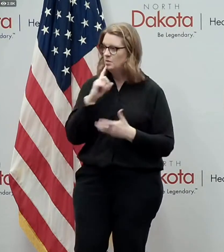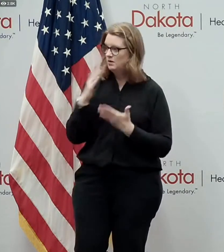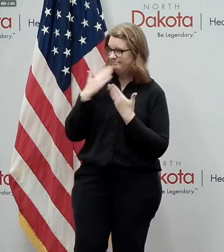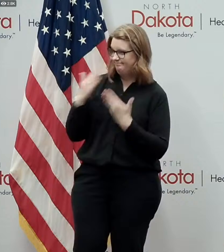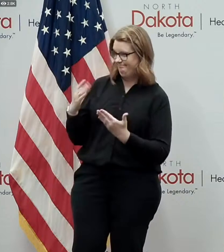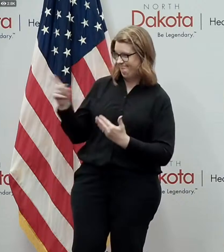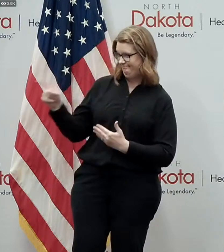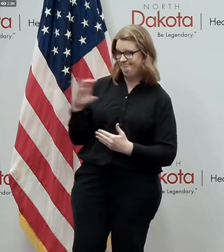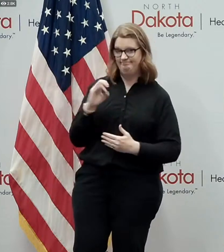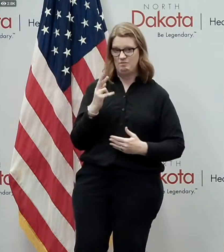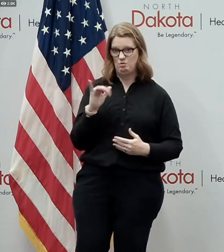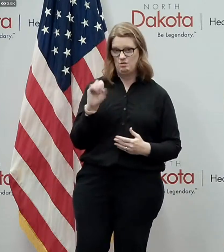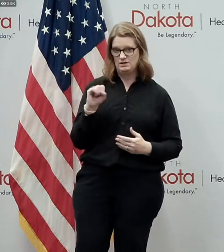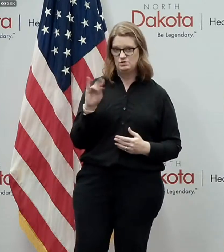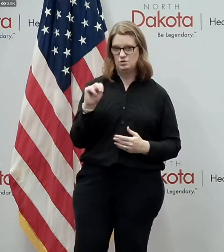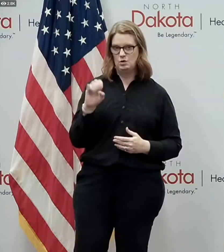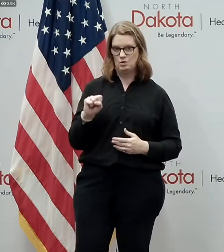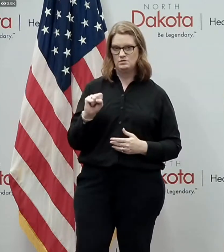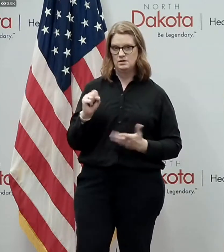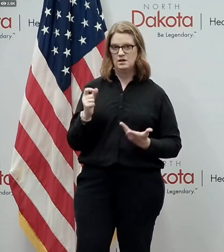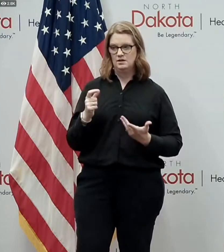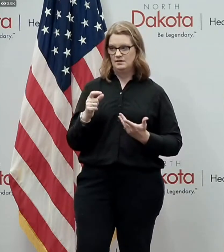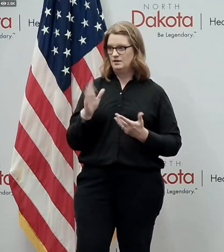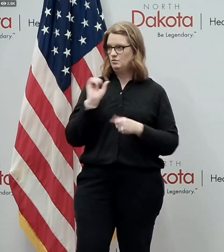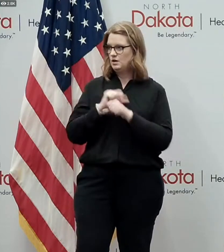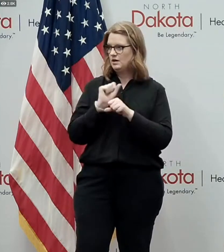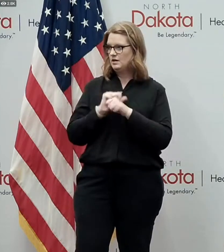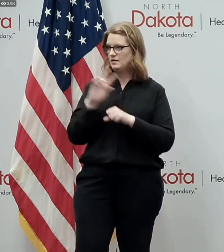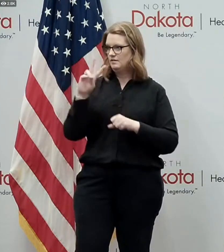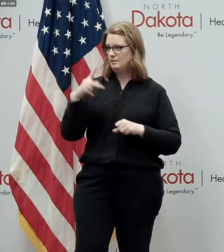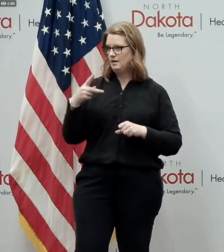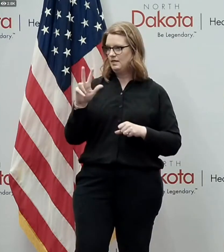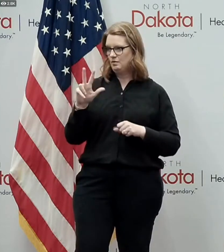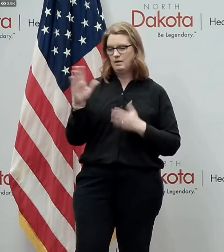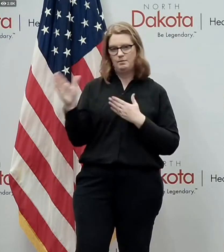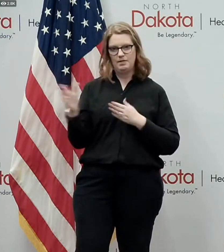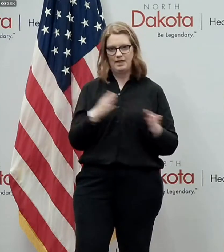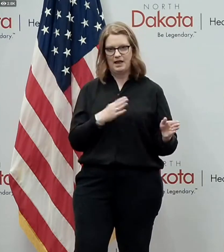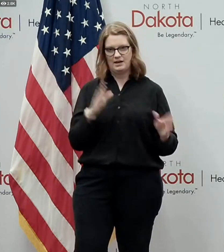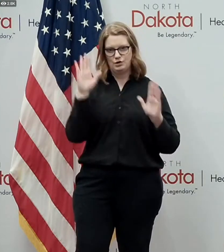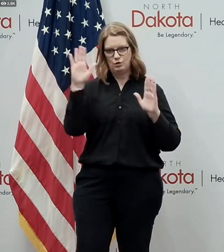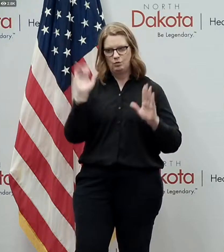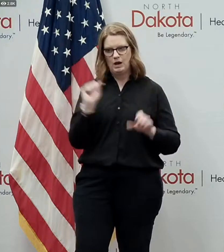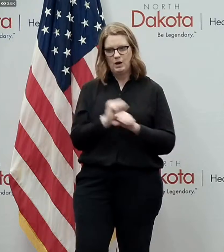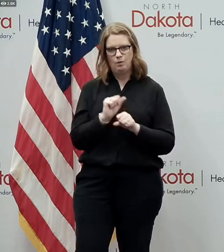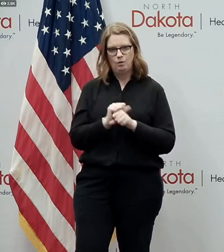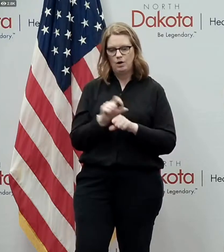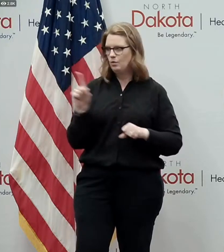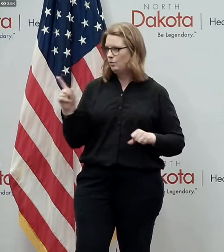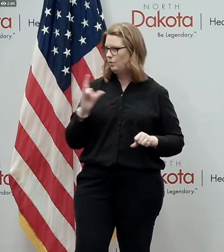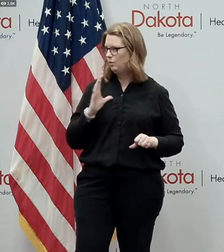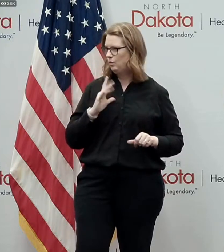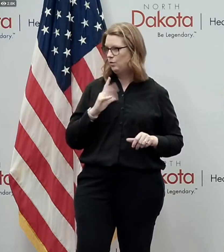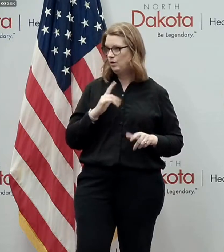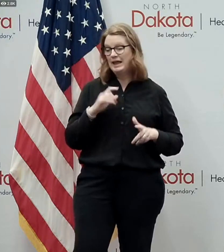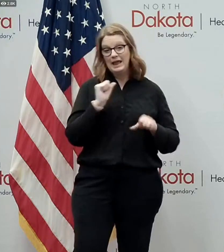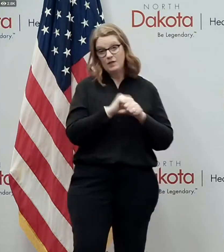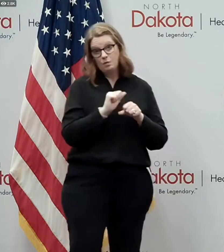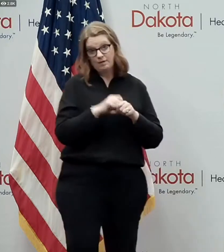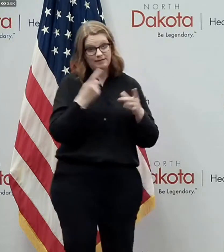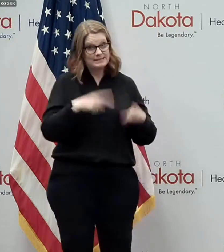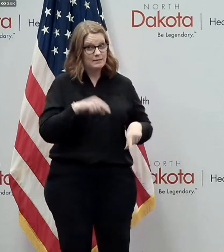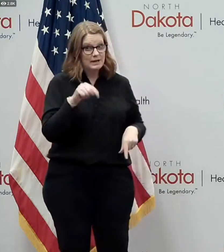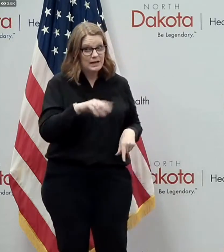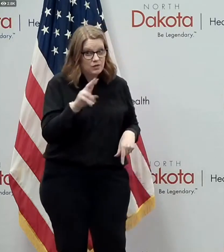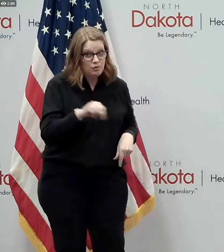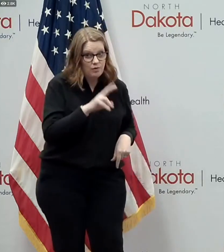all the folks working on the VP3 plan for the great work that they're doing. The work that's happening here in North Dakota,